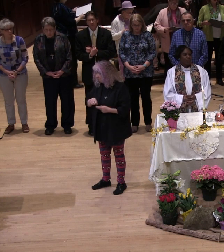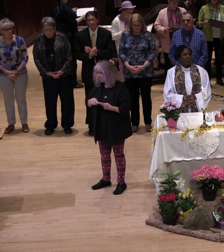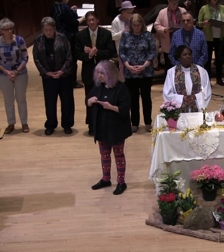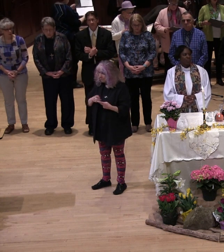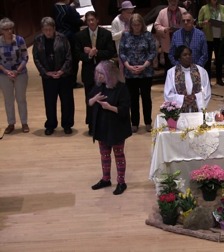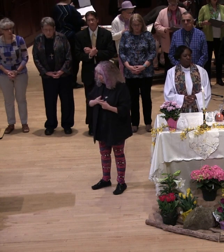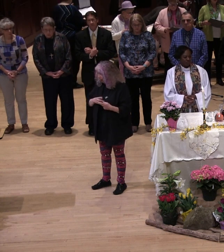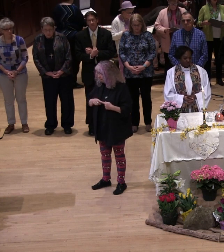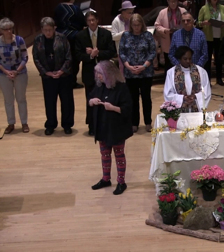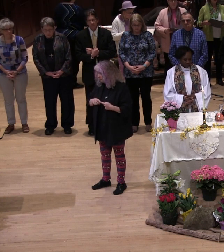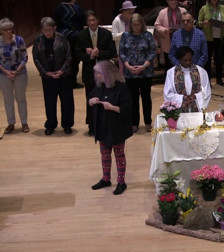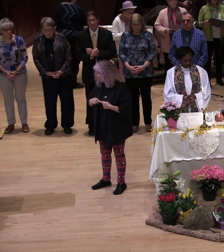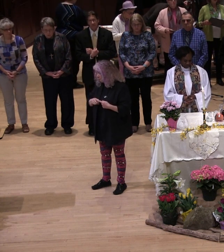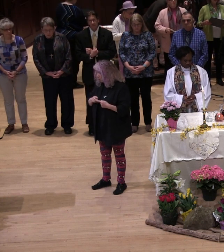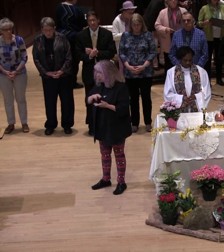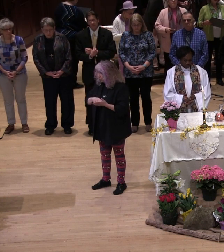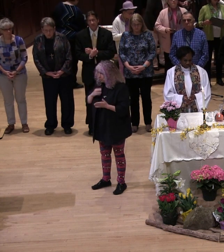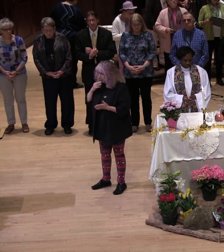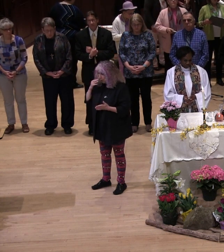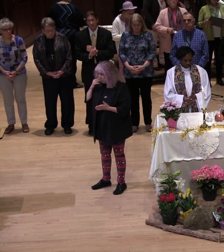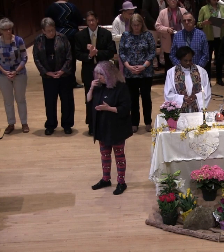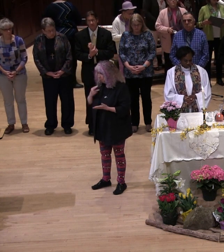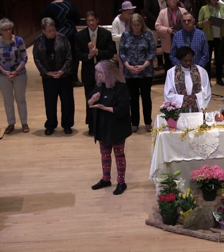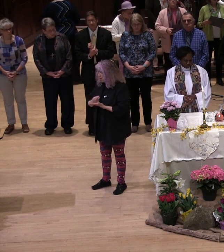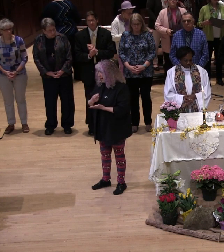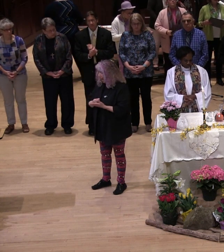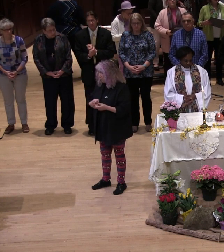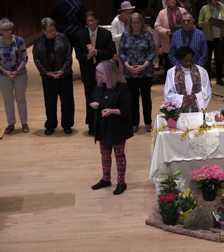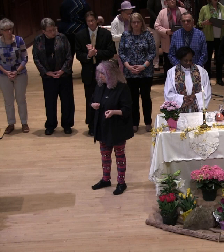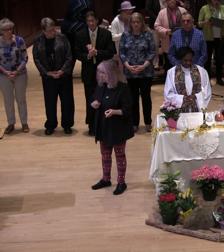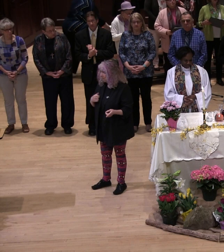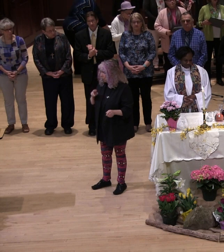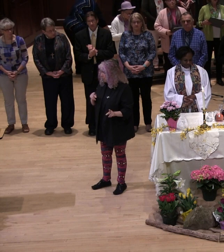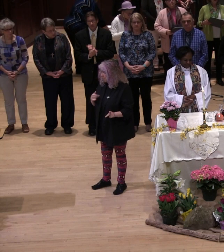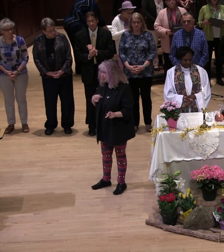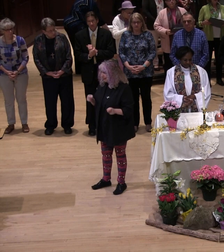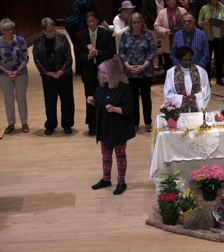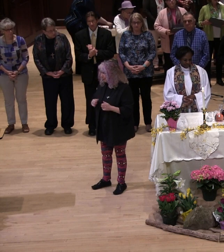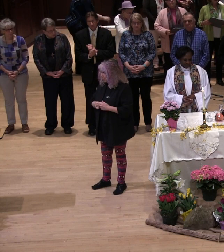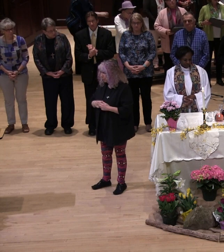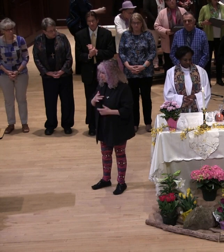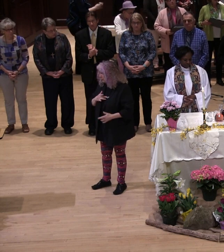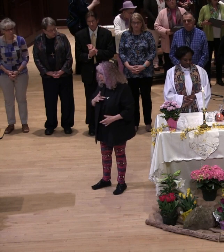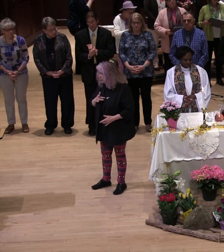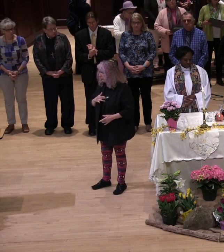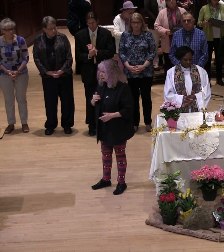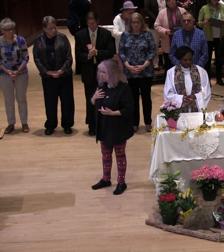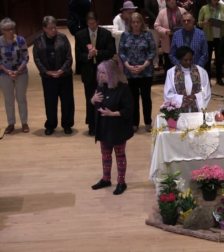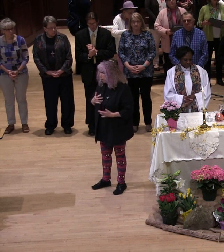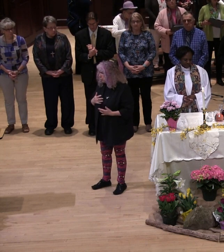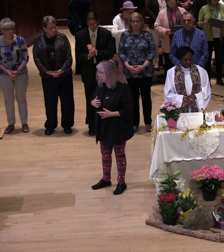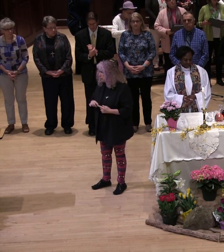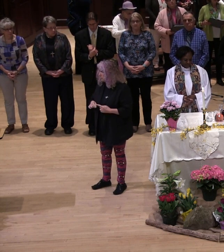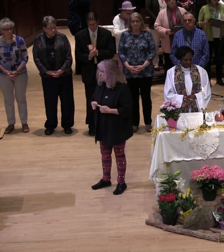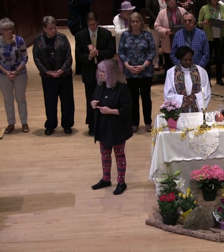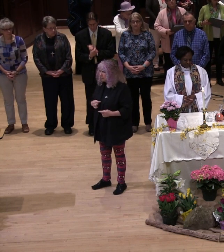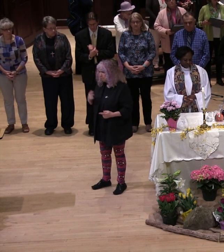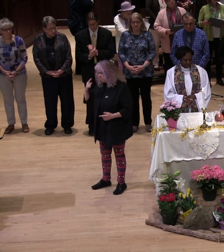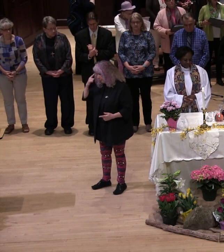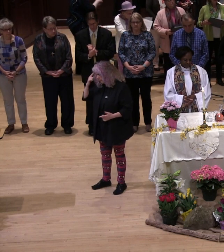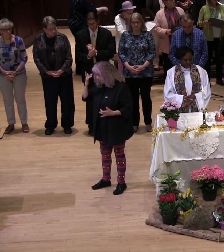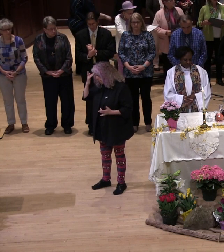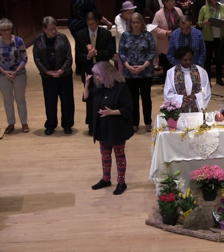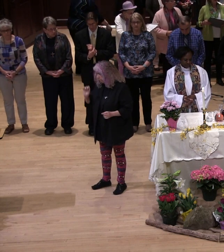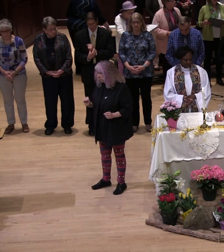in jail, or in a nursing home, or in a rehab. For people dealing with anxiety, depression, mental